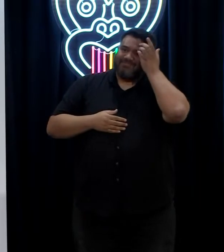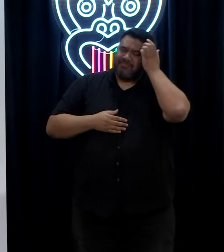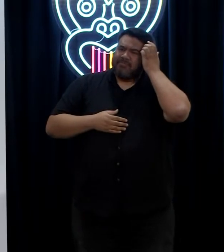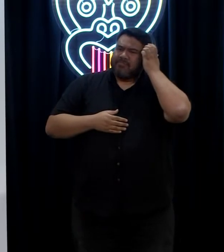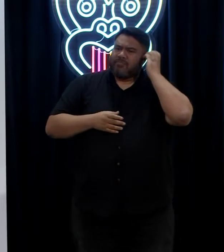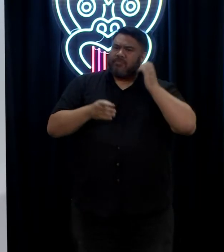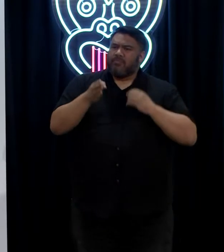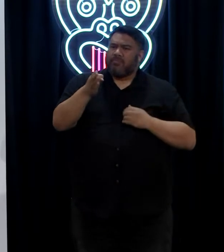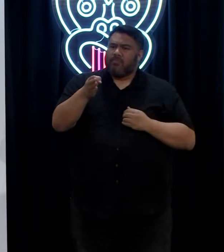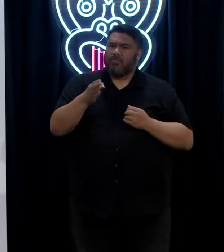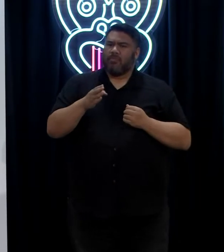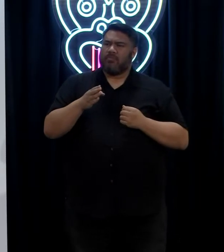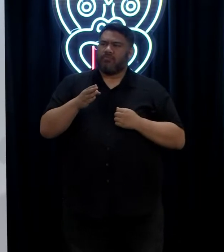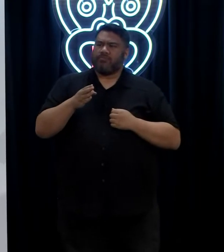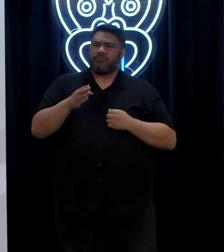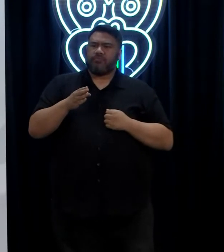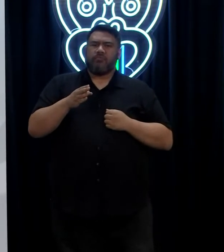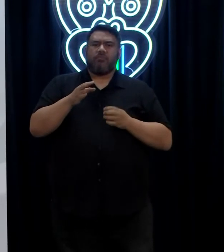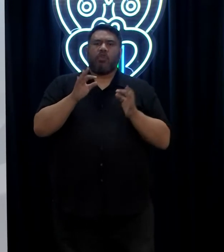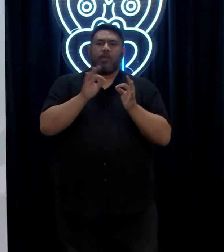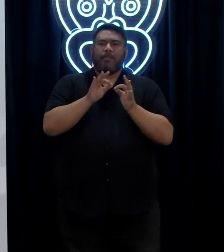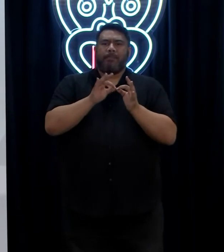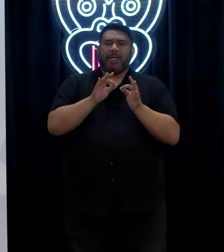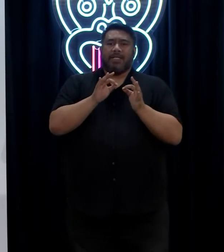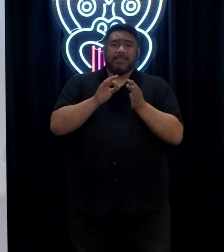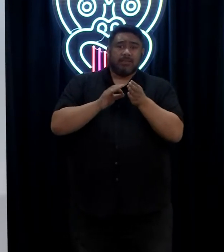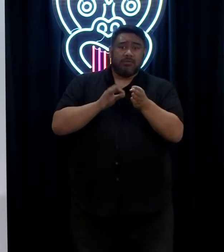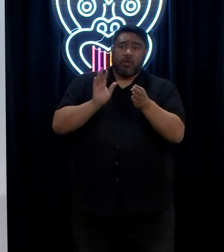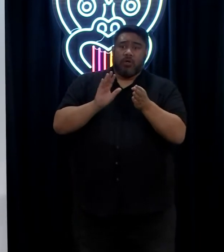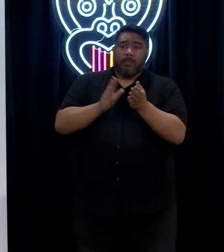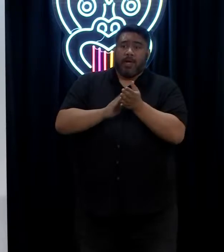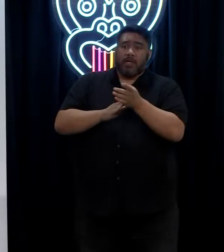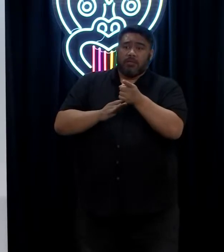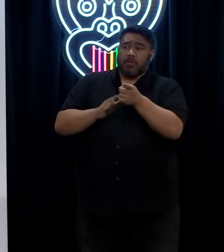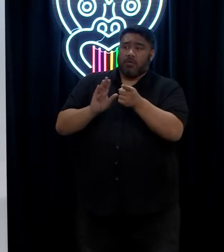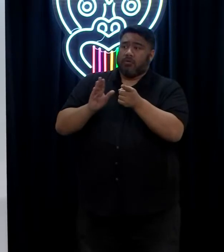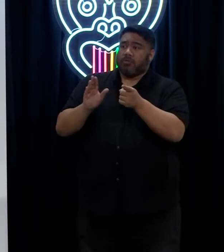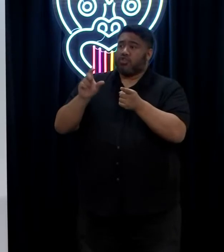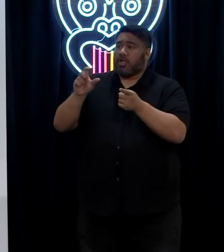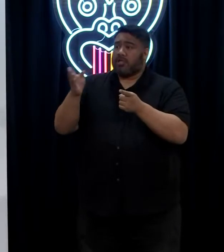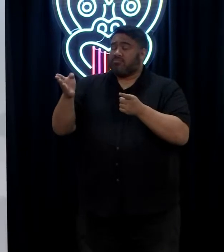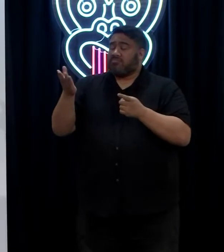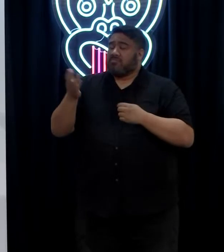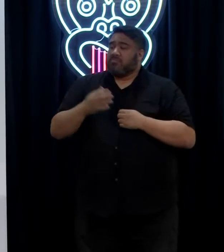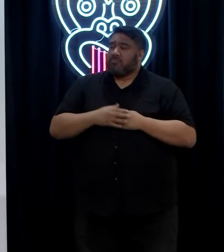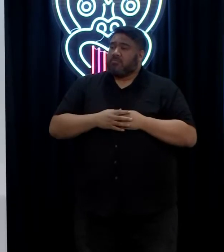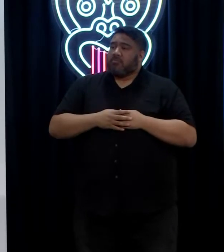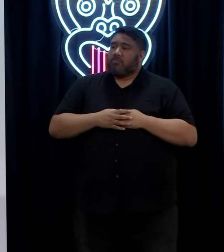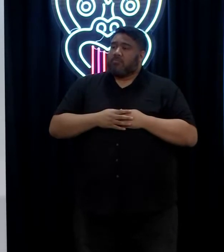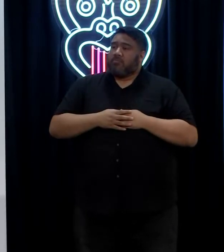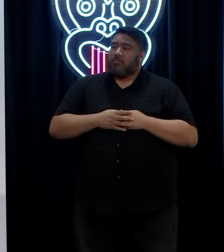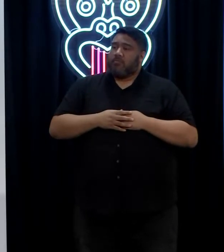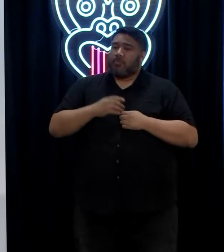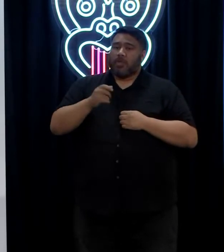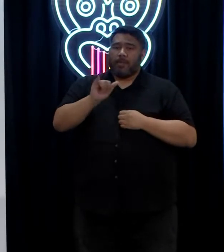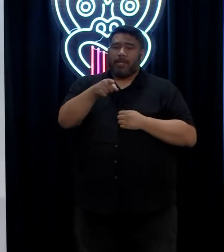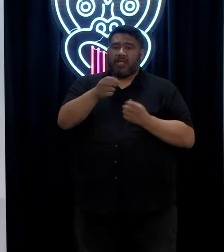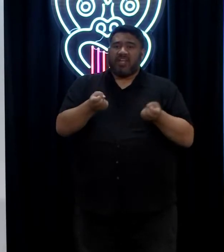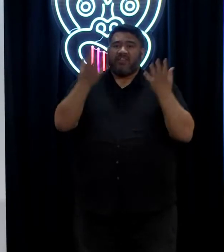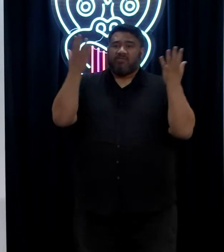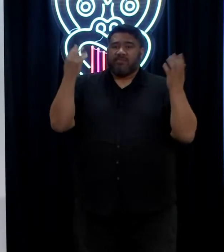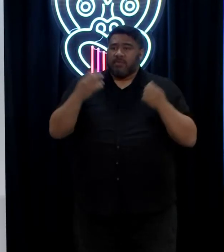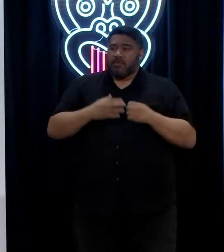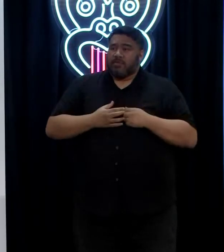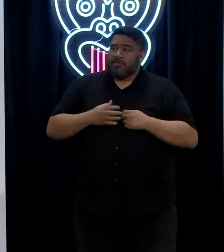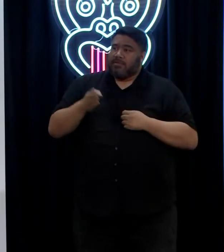Mine is just more of a generic question. We'll go to Benedict, was waving his hand, but he may have given up. Charlie, Mikey, and then we might finish. He just gave up at the end